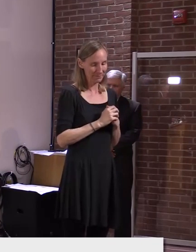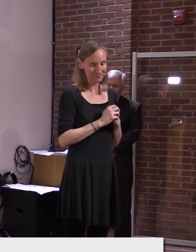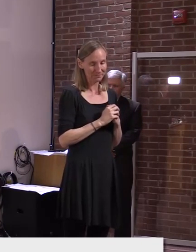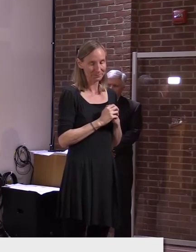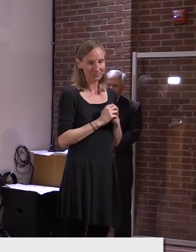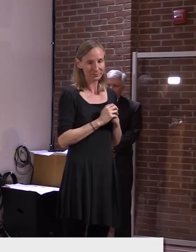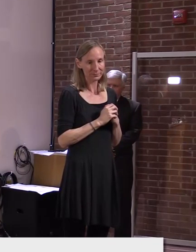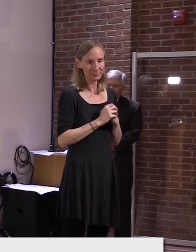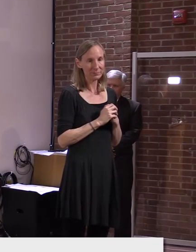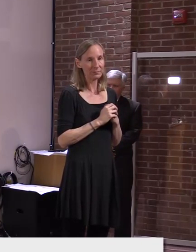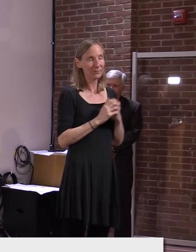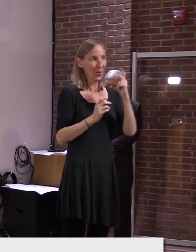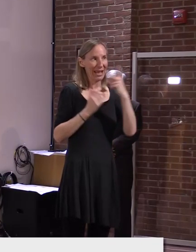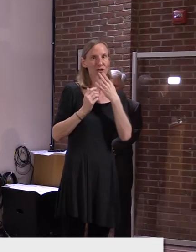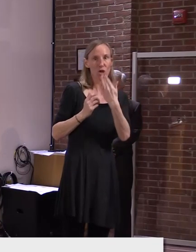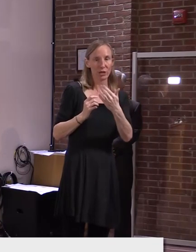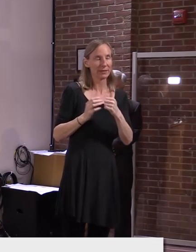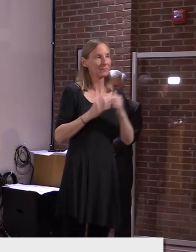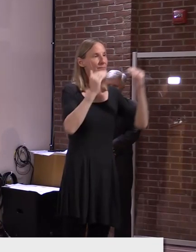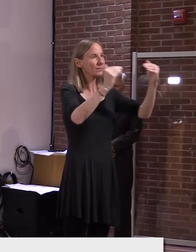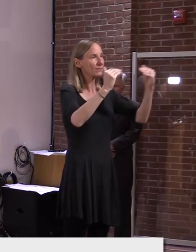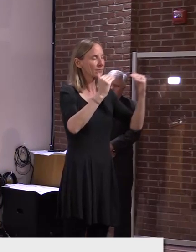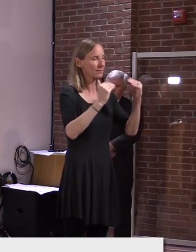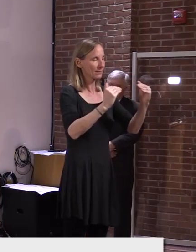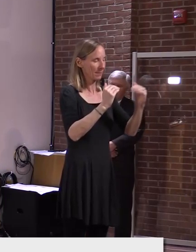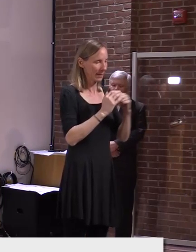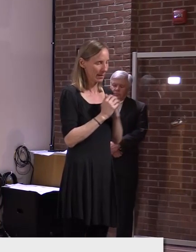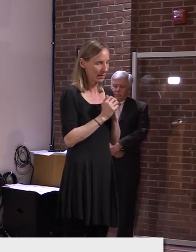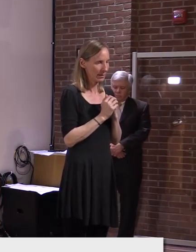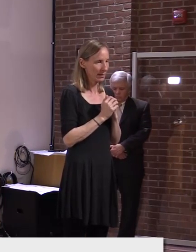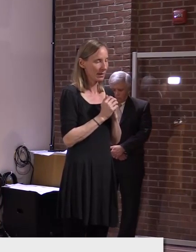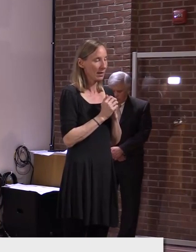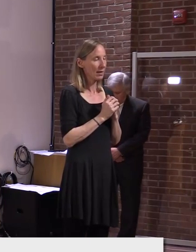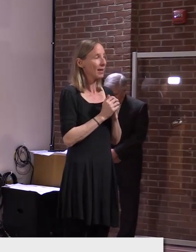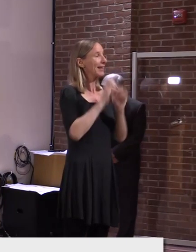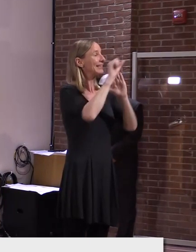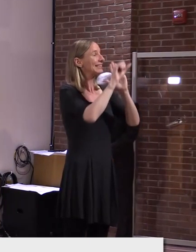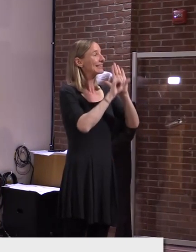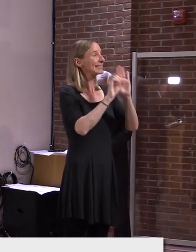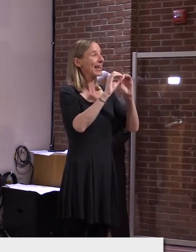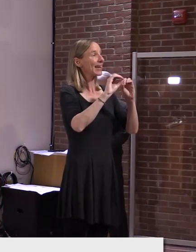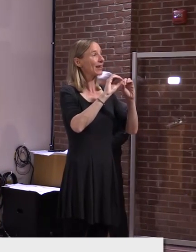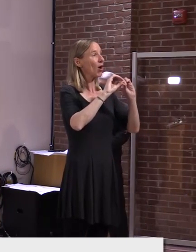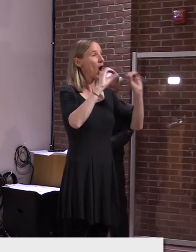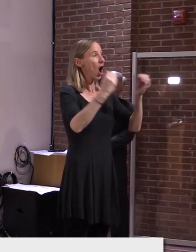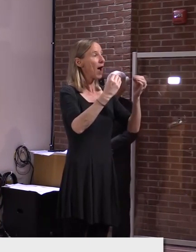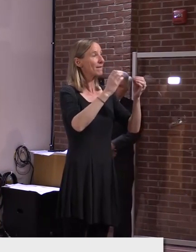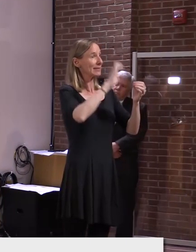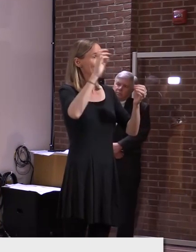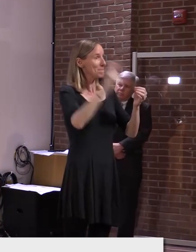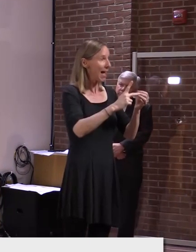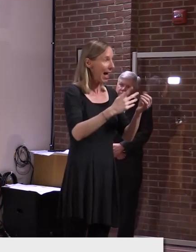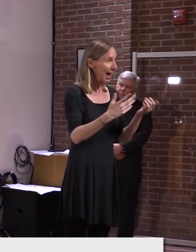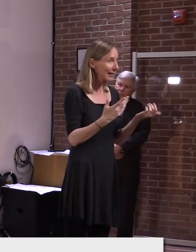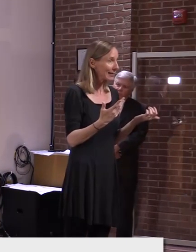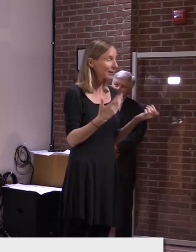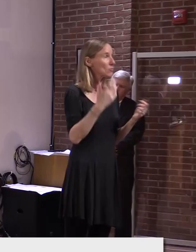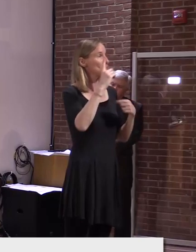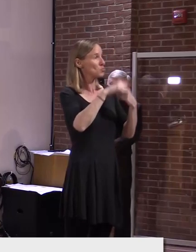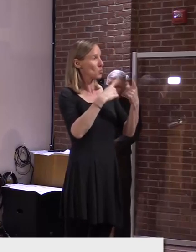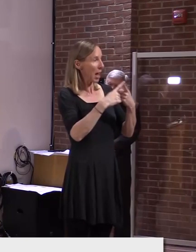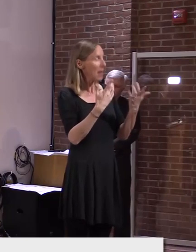In terms of, you were wondering about when state offices would be back to, I think, being